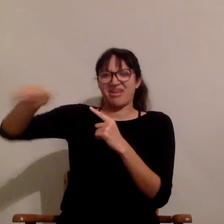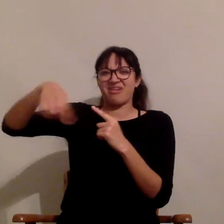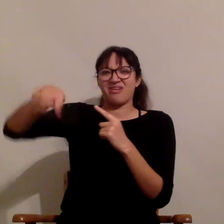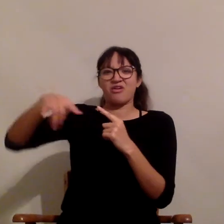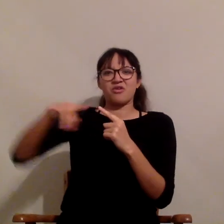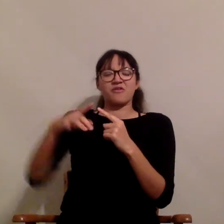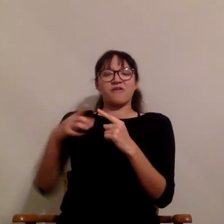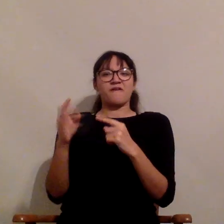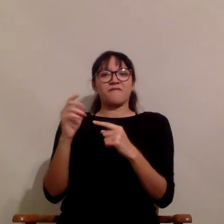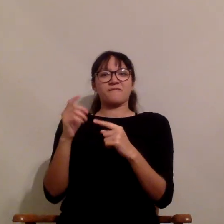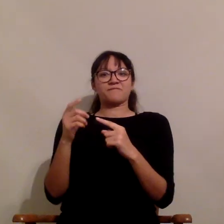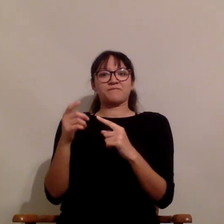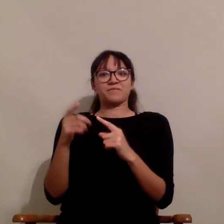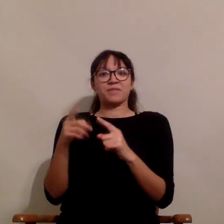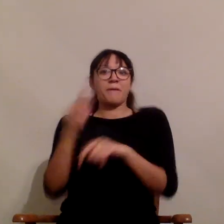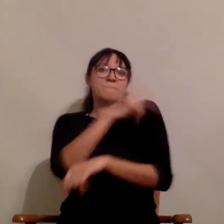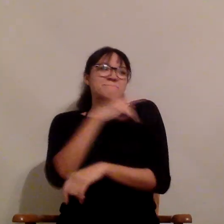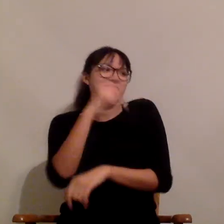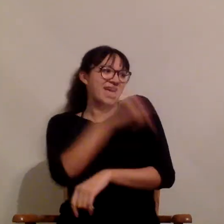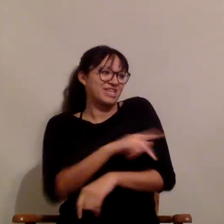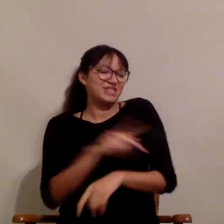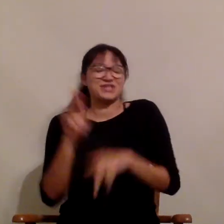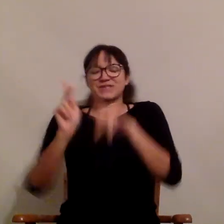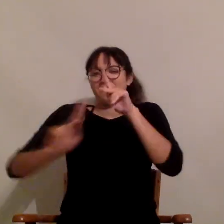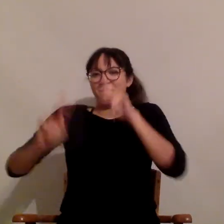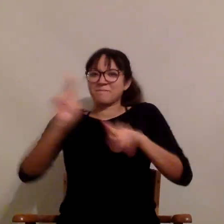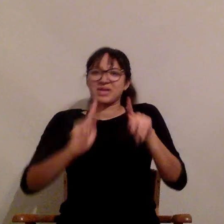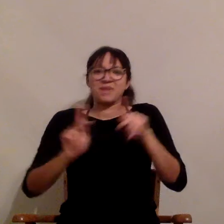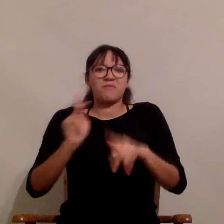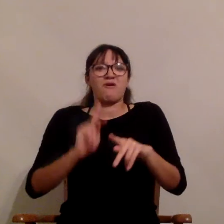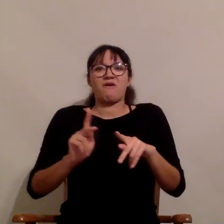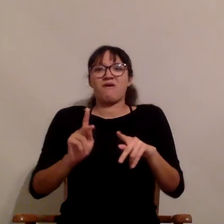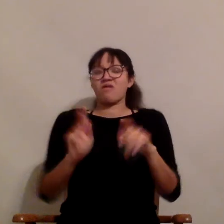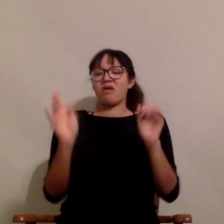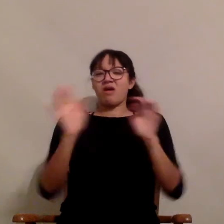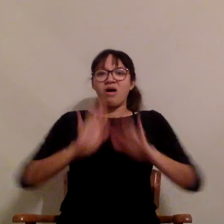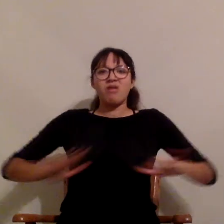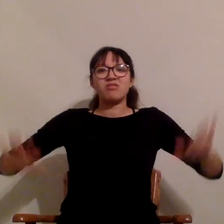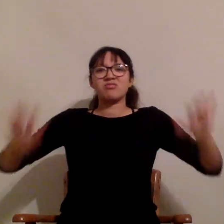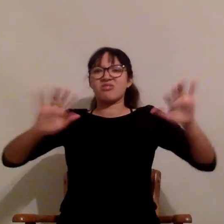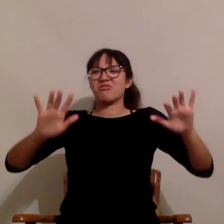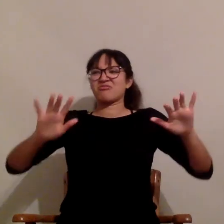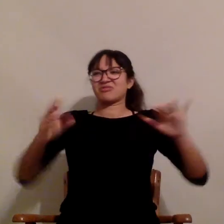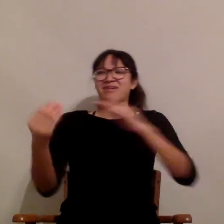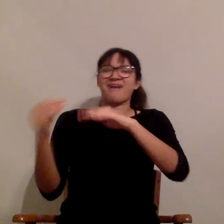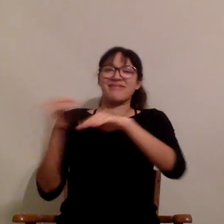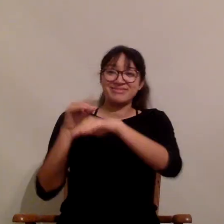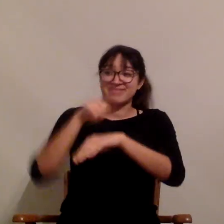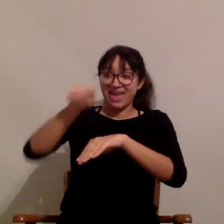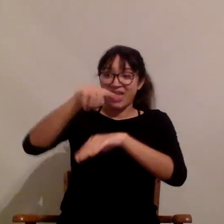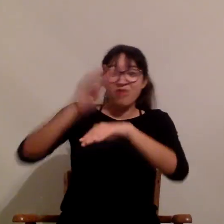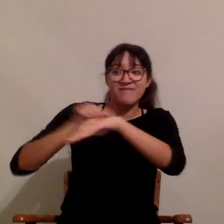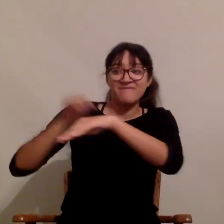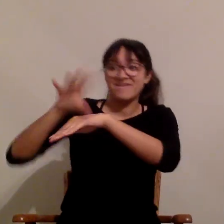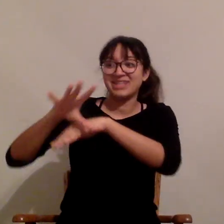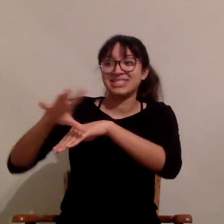academia, but also patients and people around the world affected by this terrible disease. As I reflect on